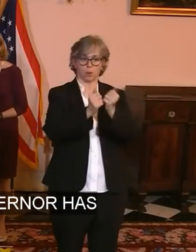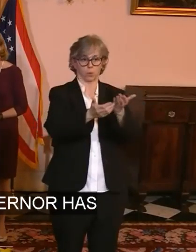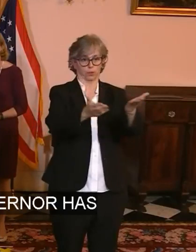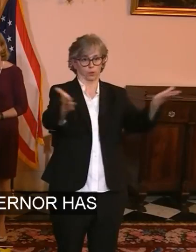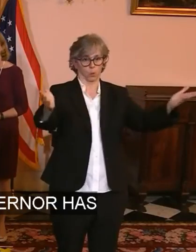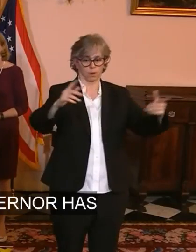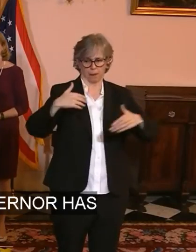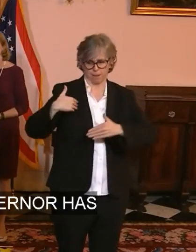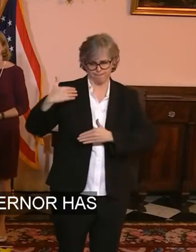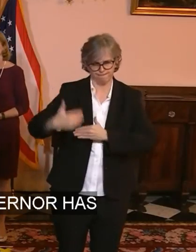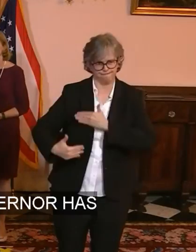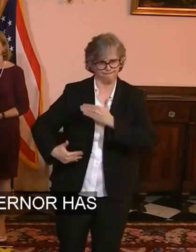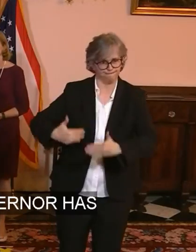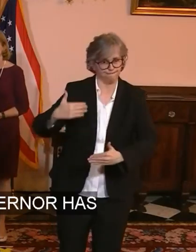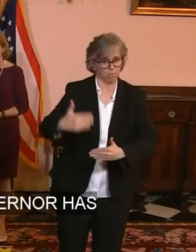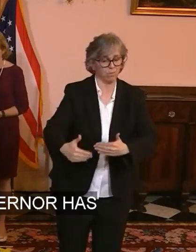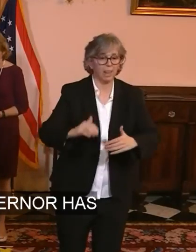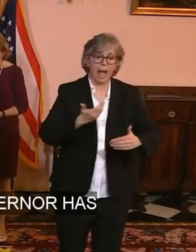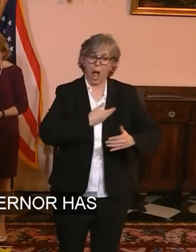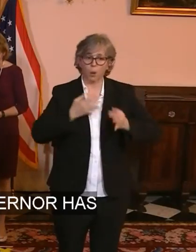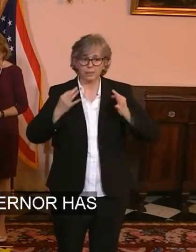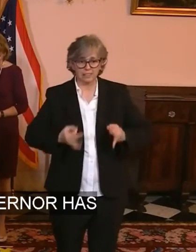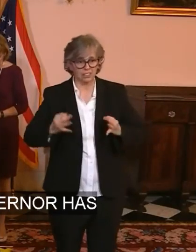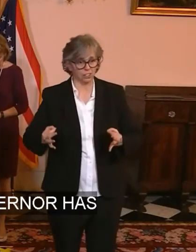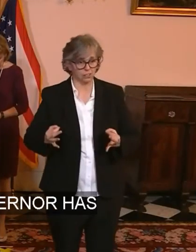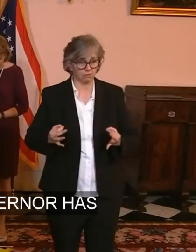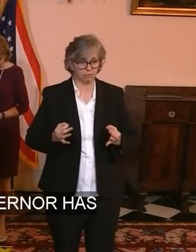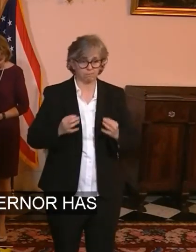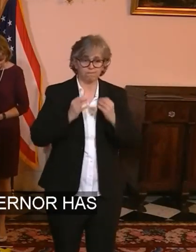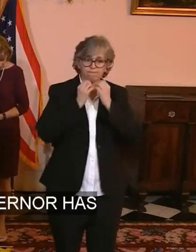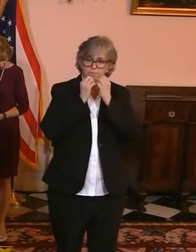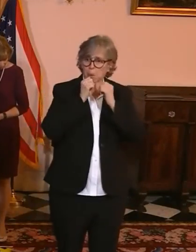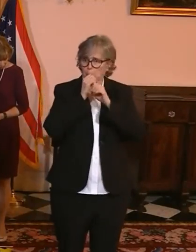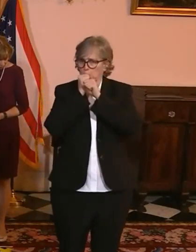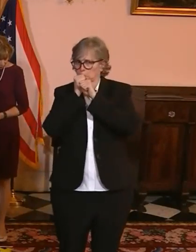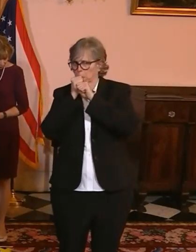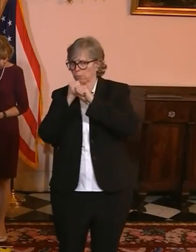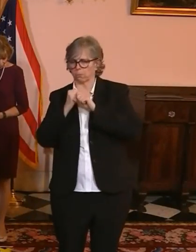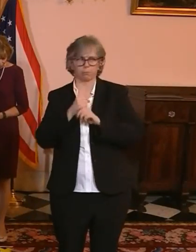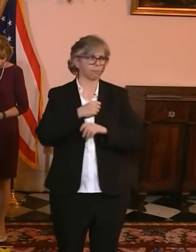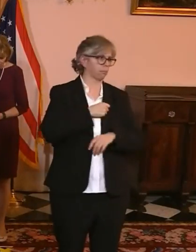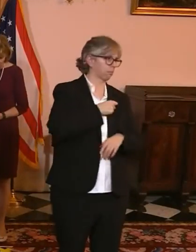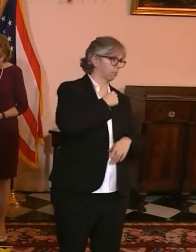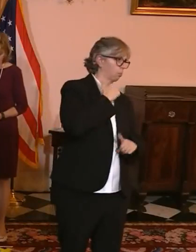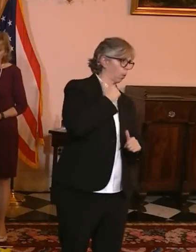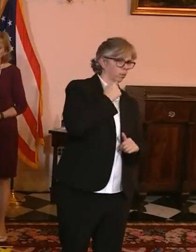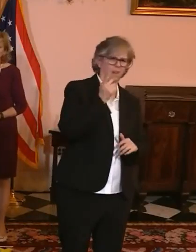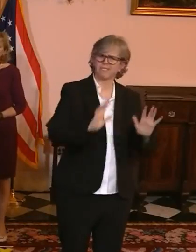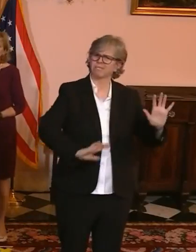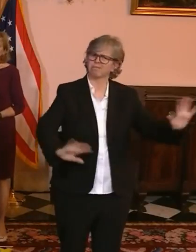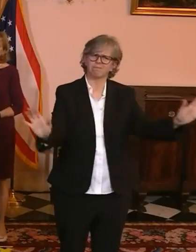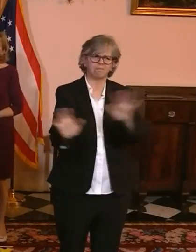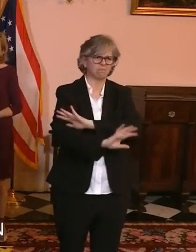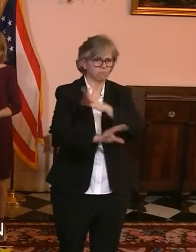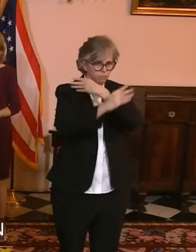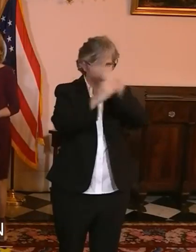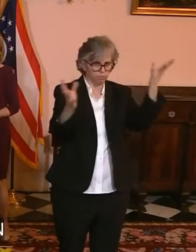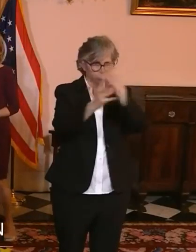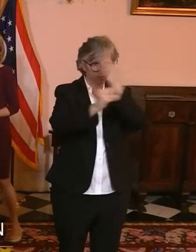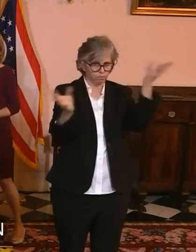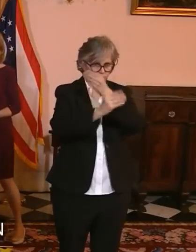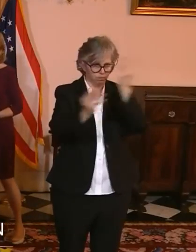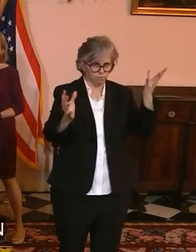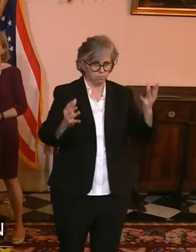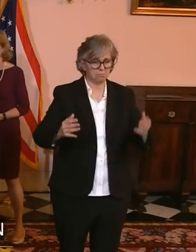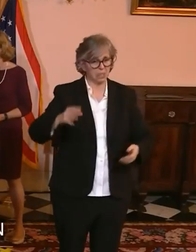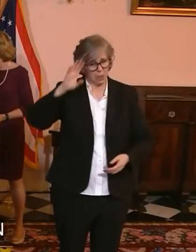we make. And I know that there have been a lot of actions taken that for health reasons, have